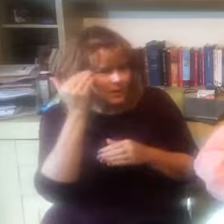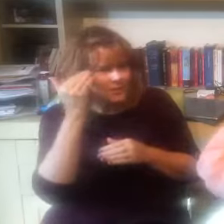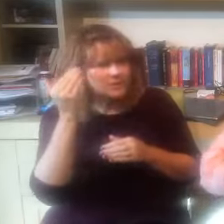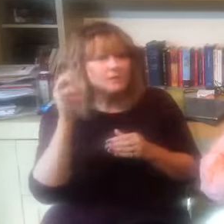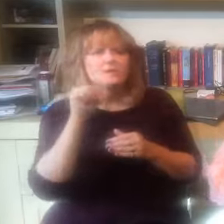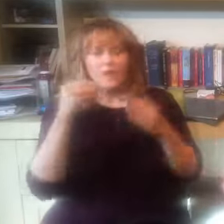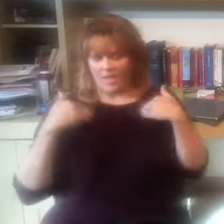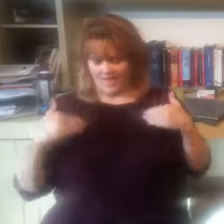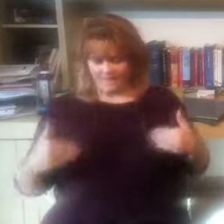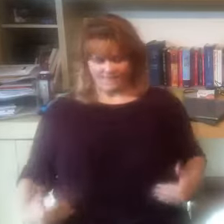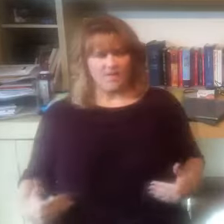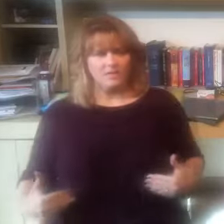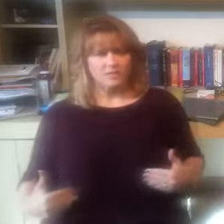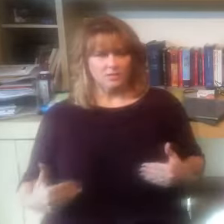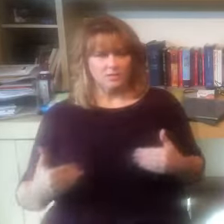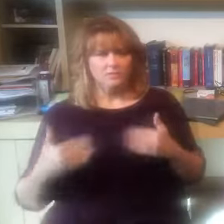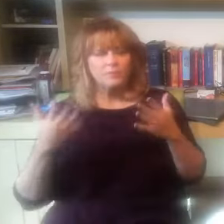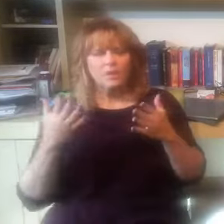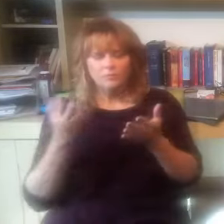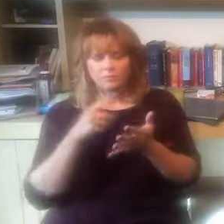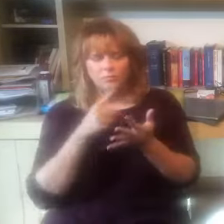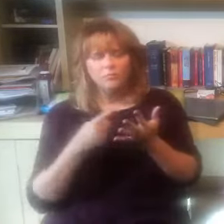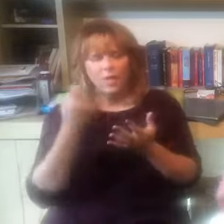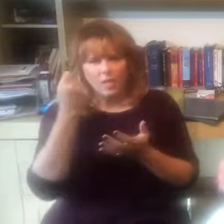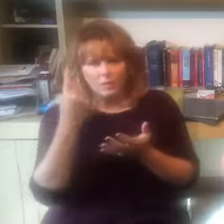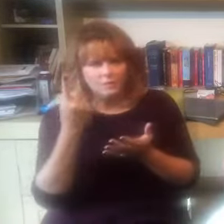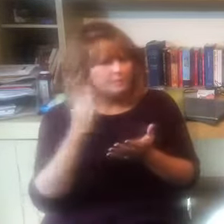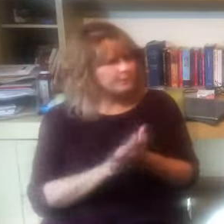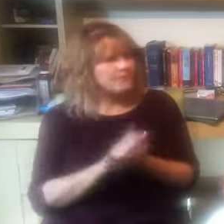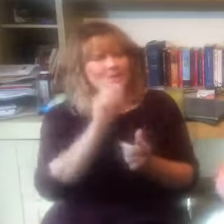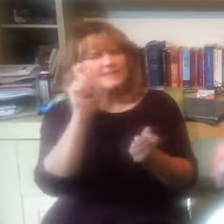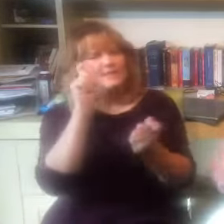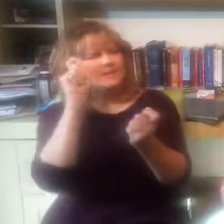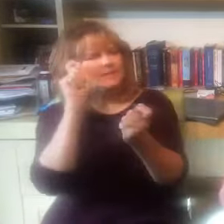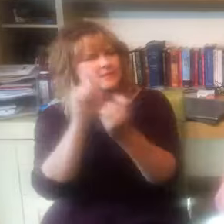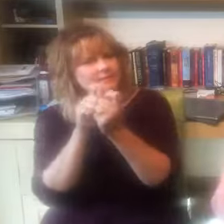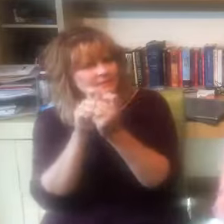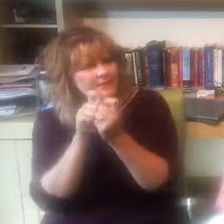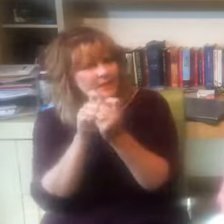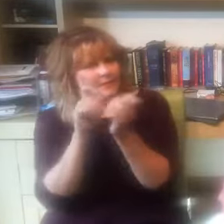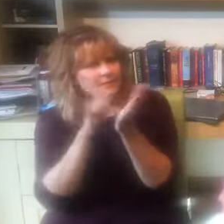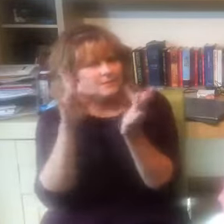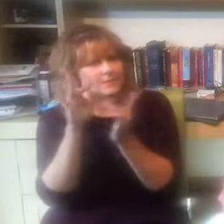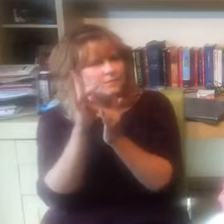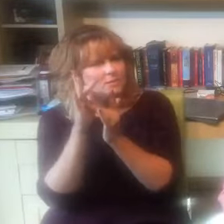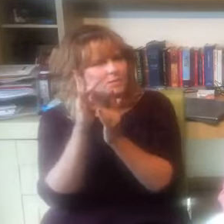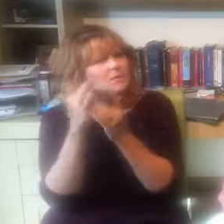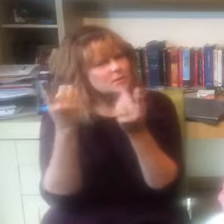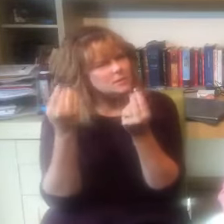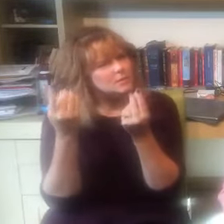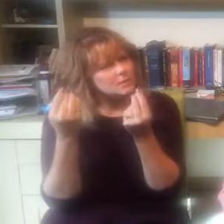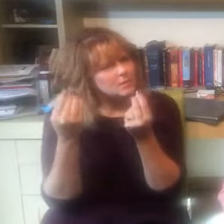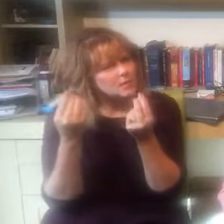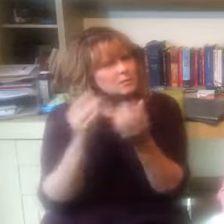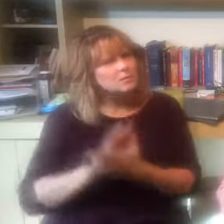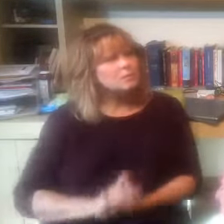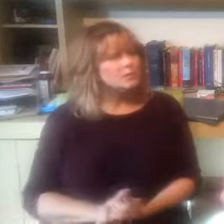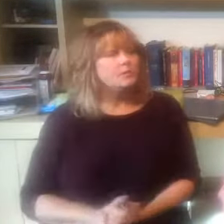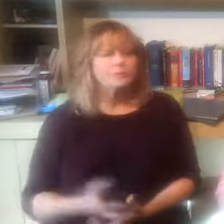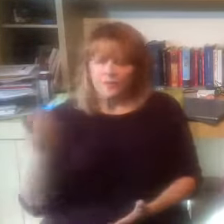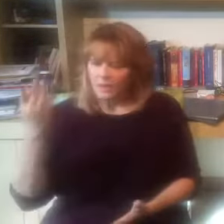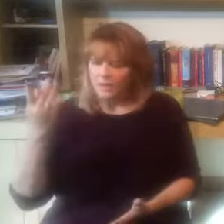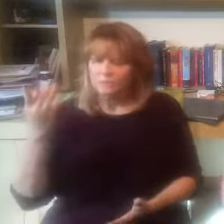going to see it here in just a few moments as we go on. This is exactly what Jesus did. He